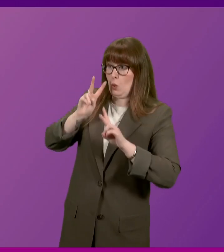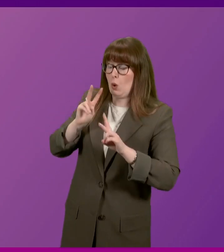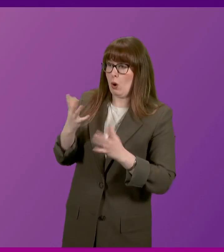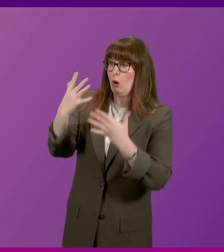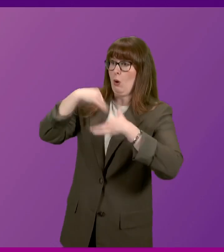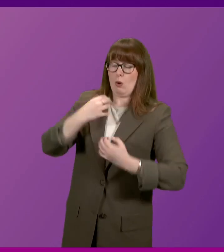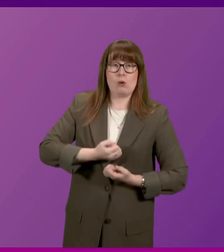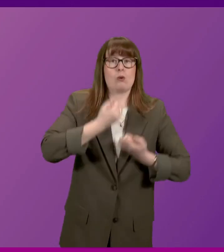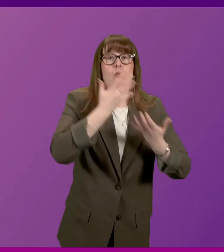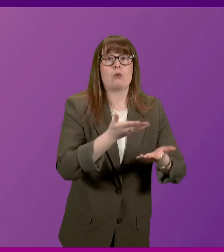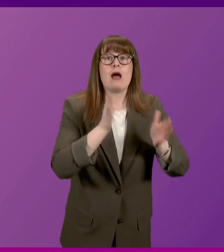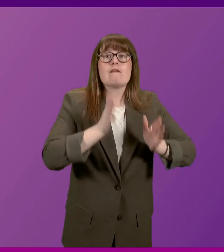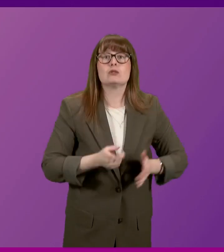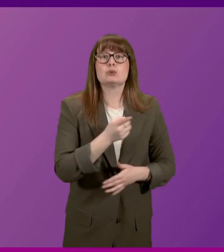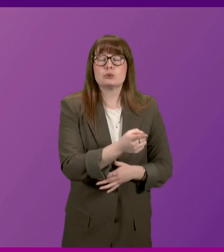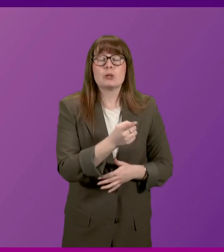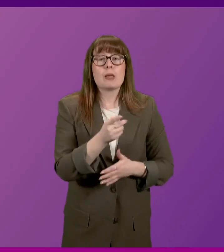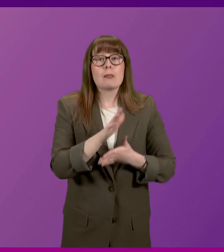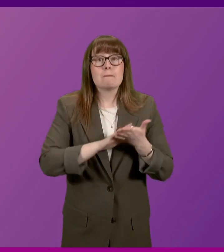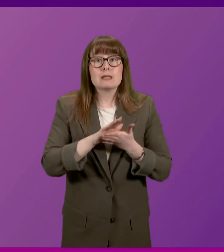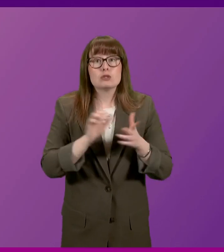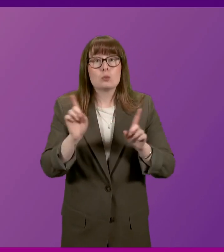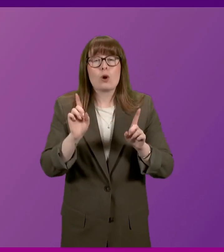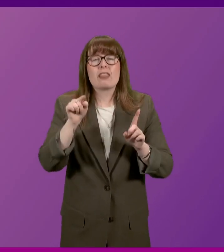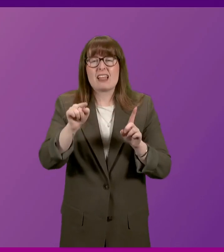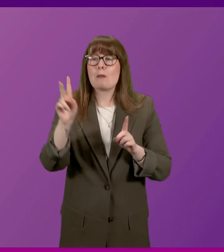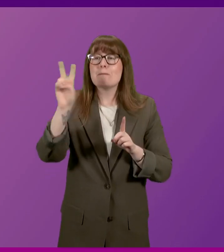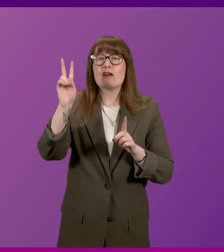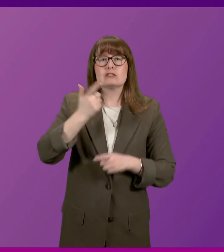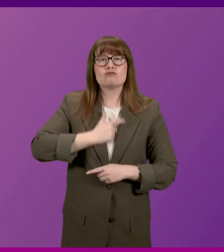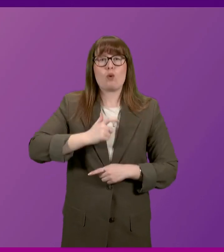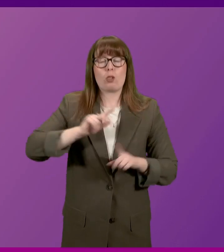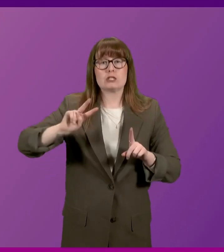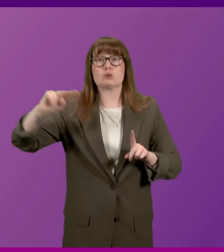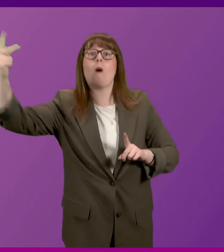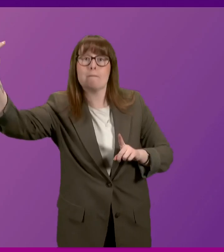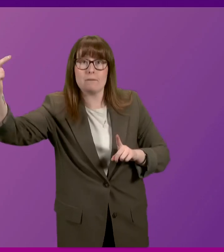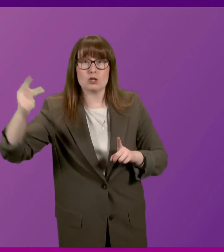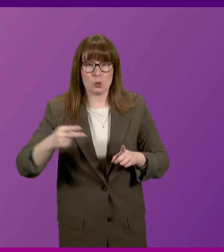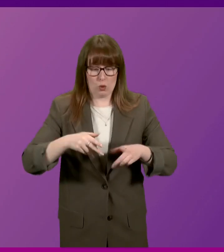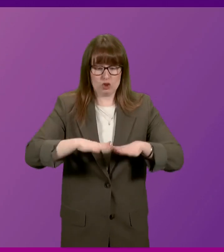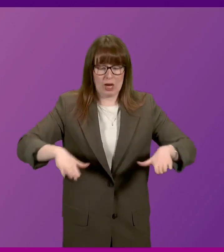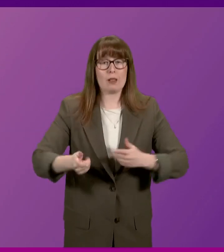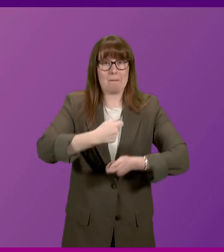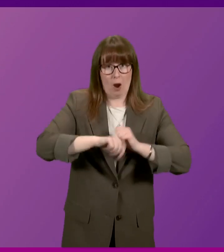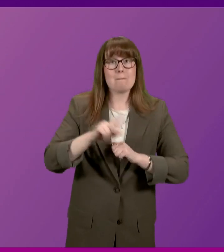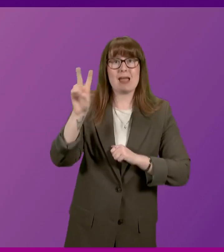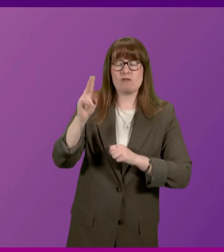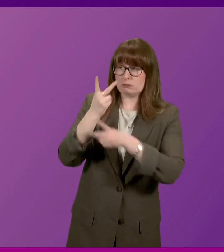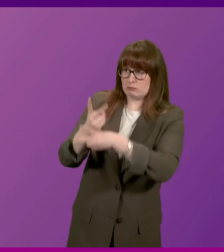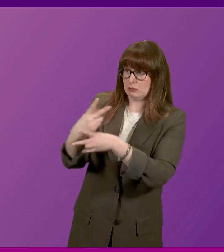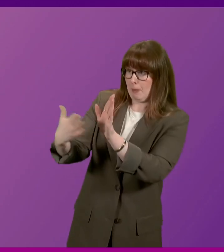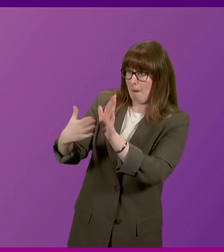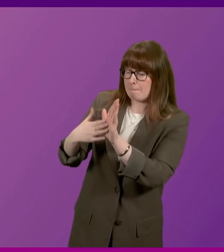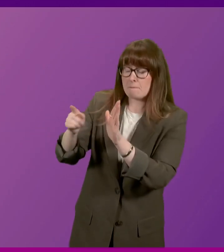in the family. It can reverse the parenting role, but these women were very strong parents and adds immense